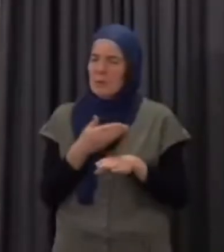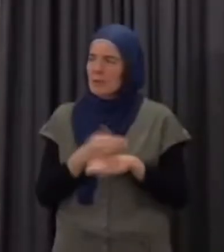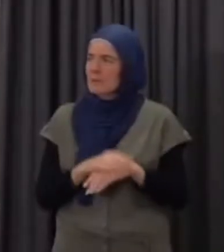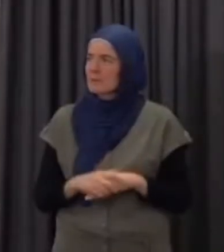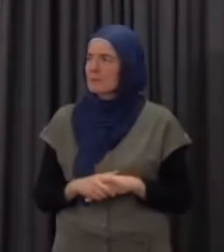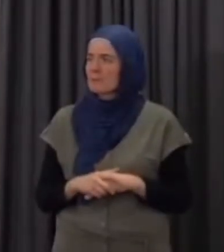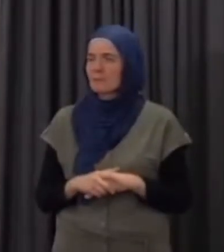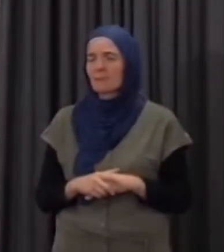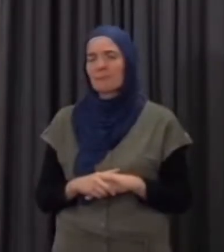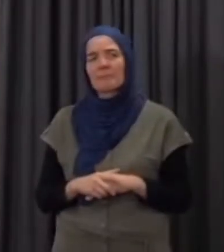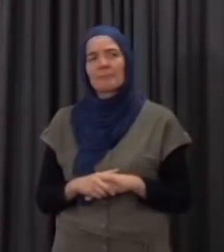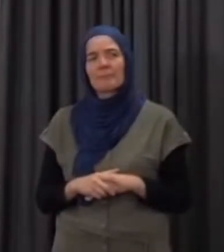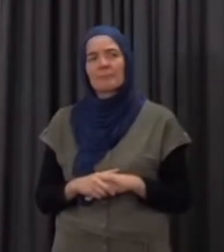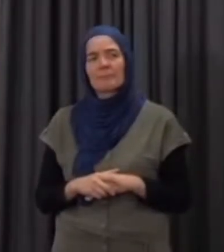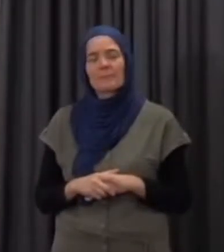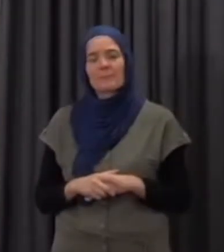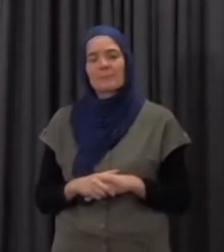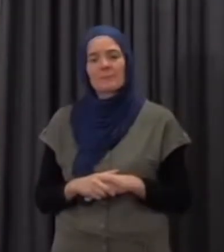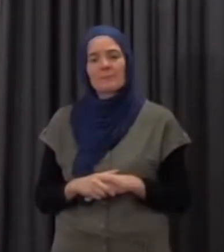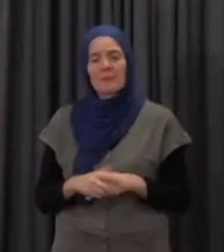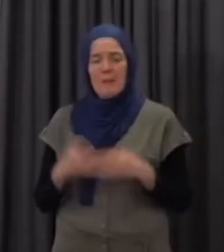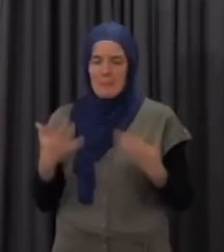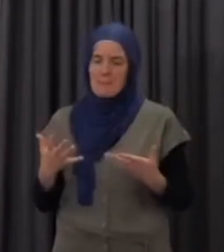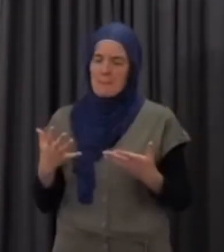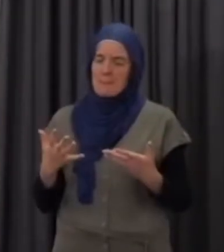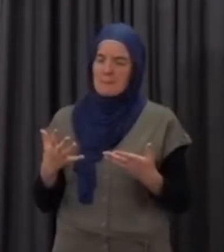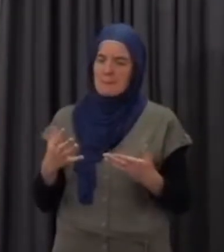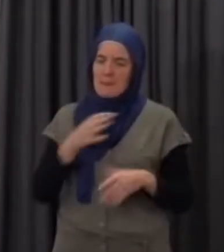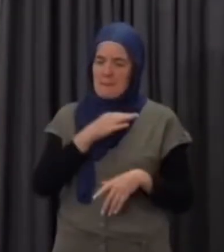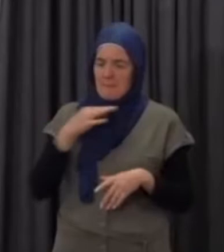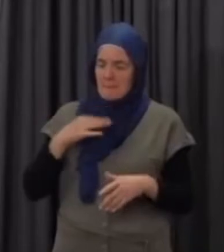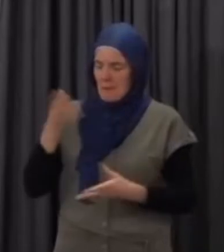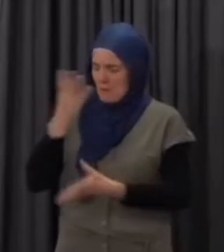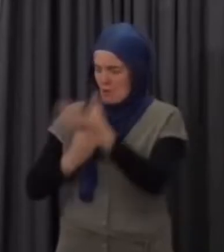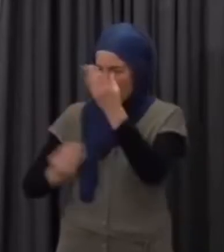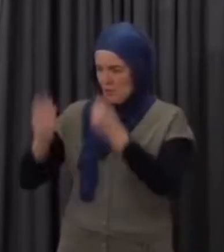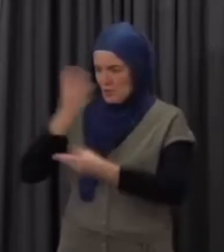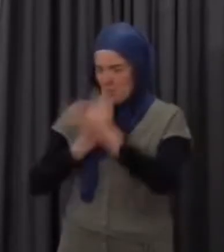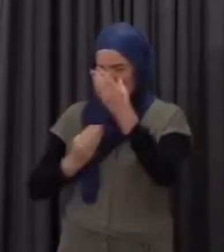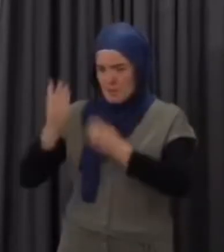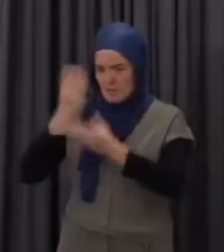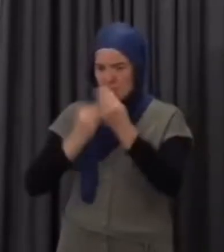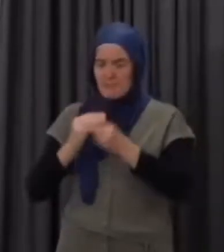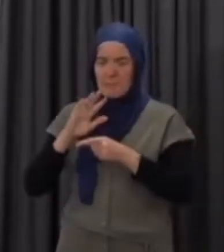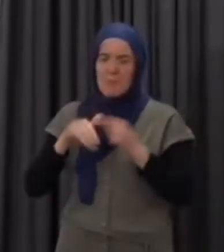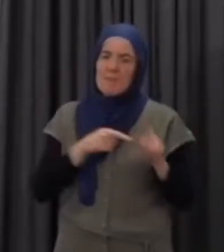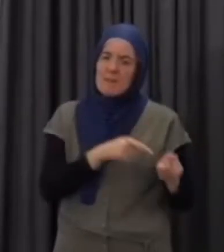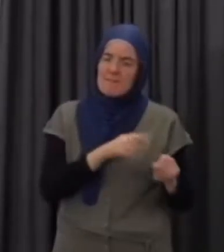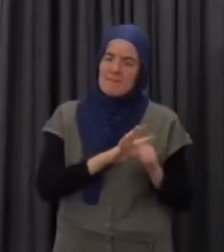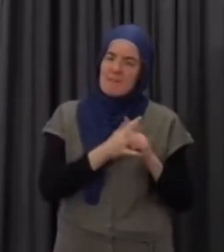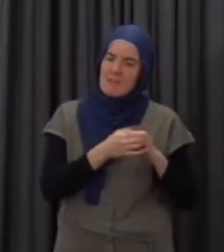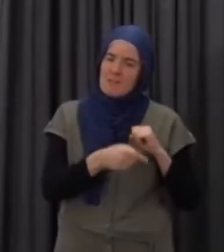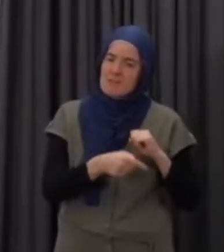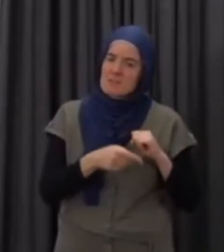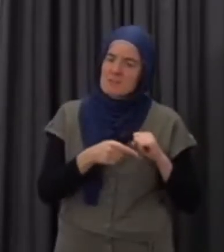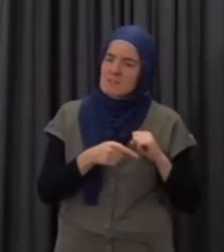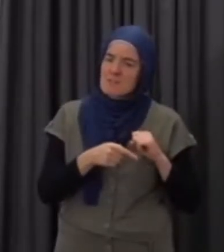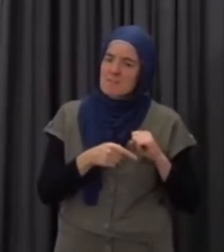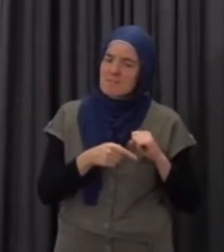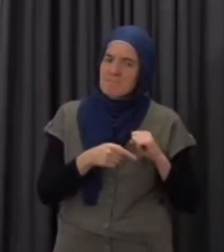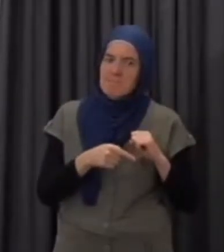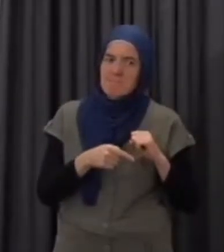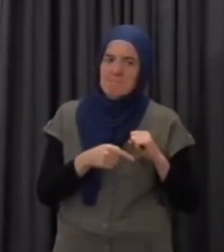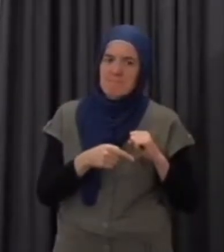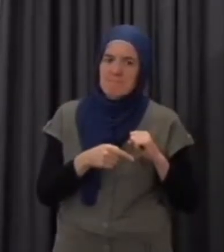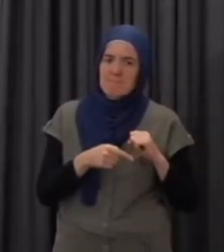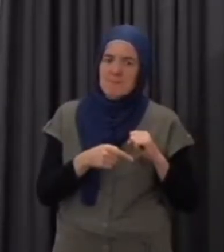to continue to learn clinically and practically about this virus and the nature of the response that we need to support and broker. I know that